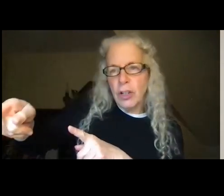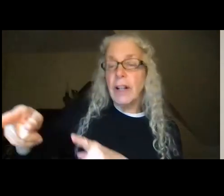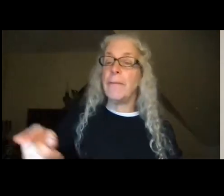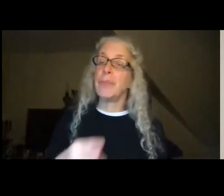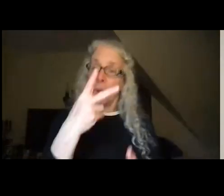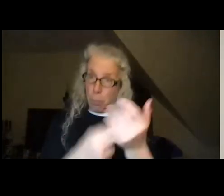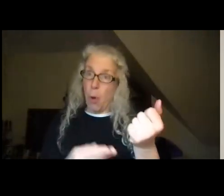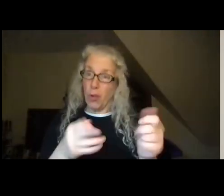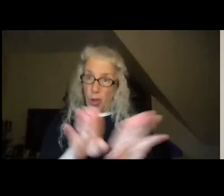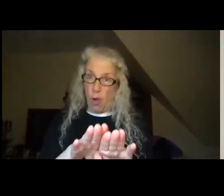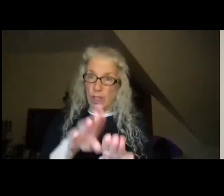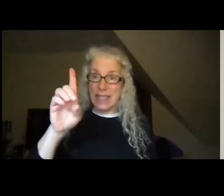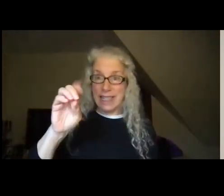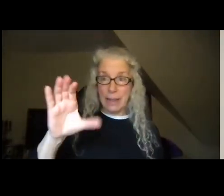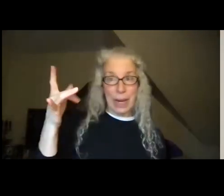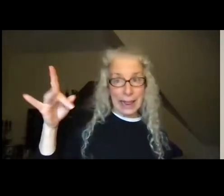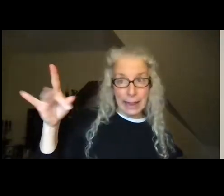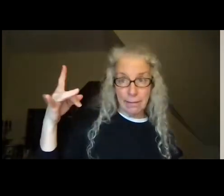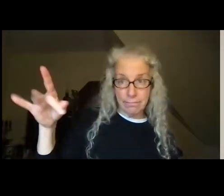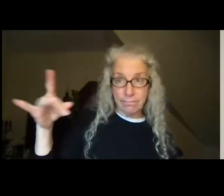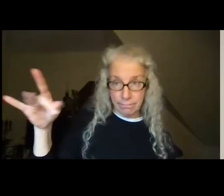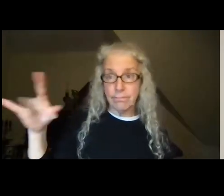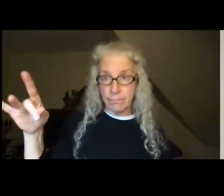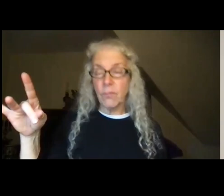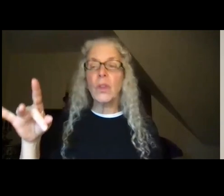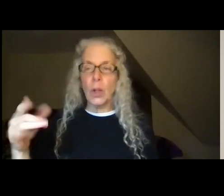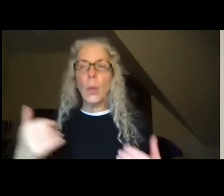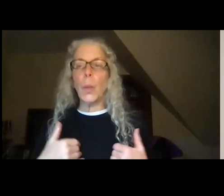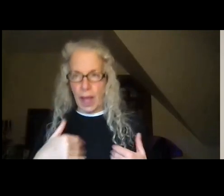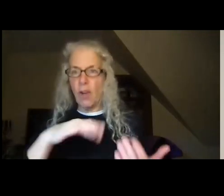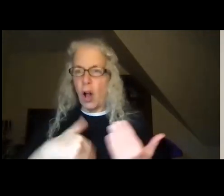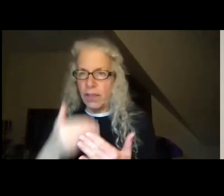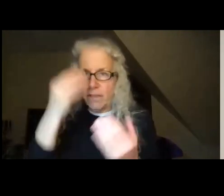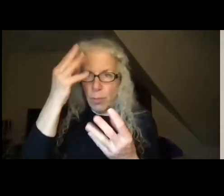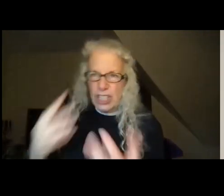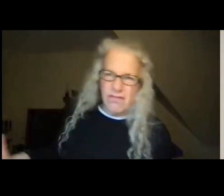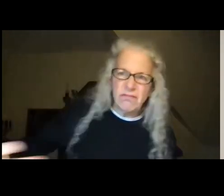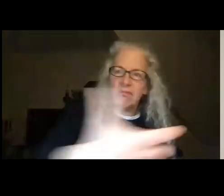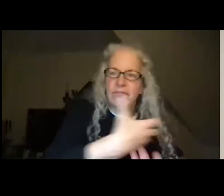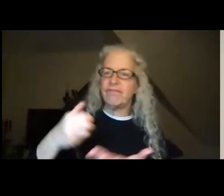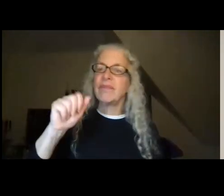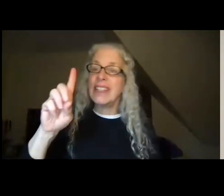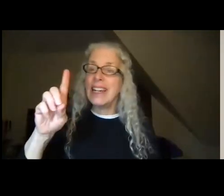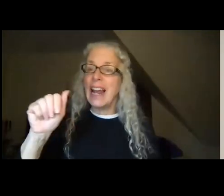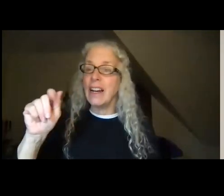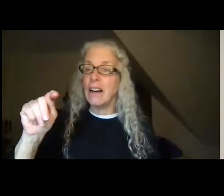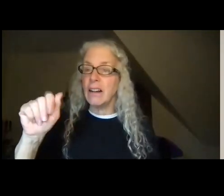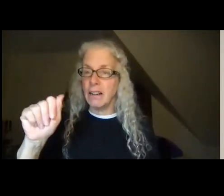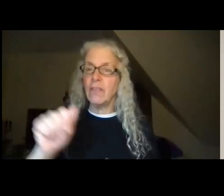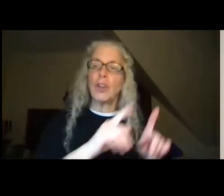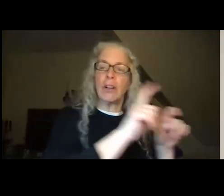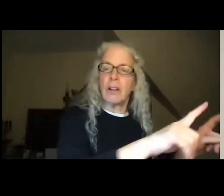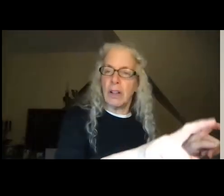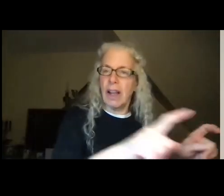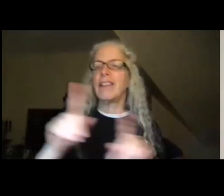on December 18th. We do have the data for both of the surveys. I